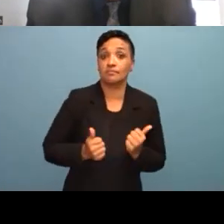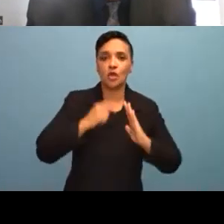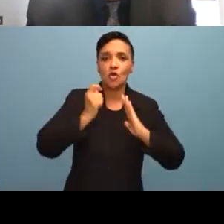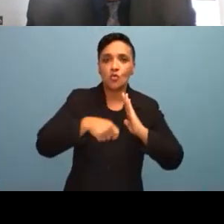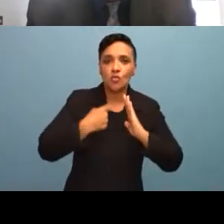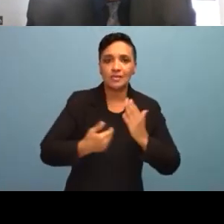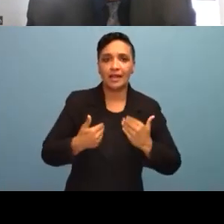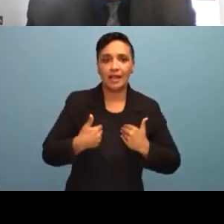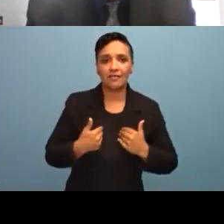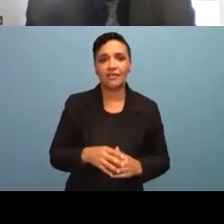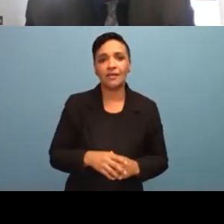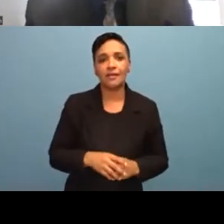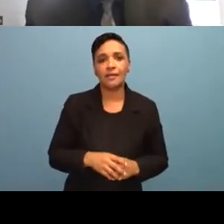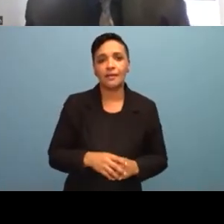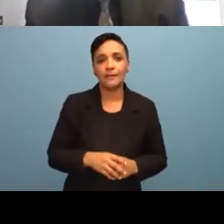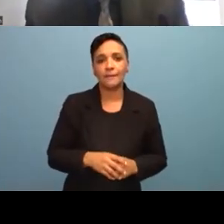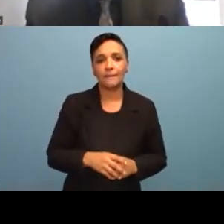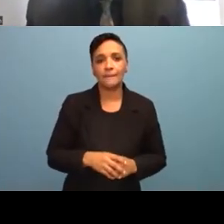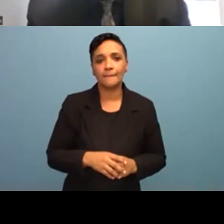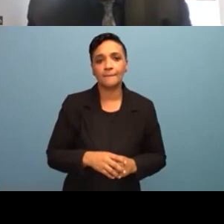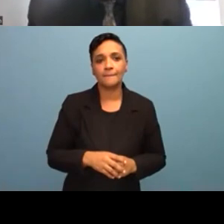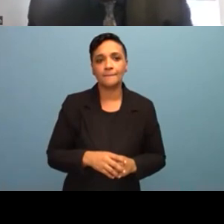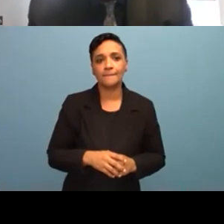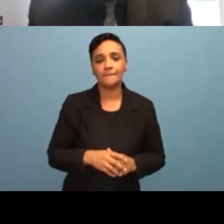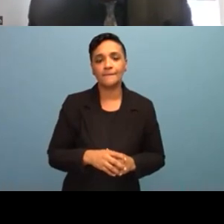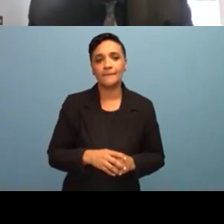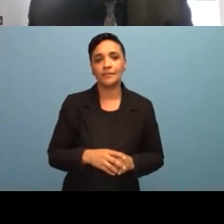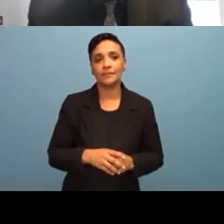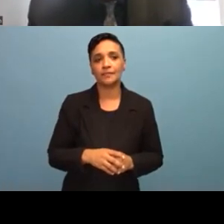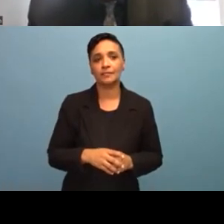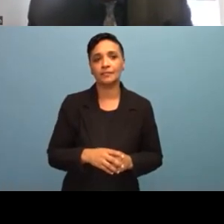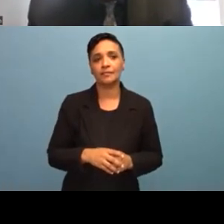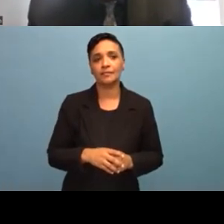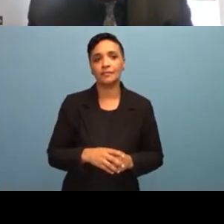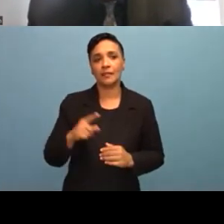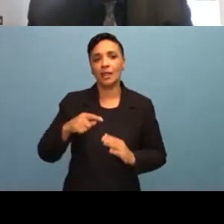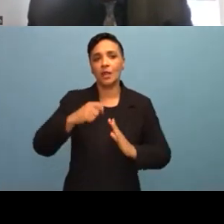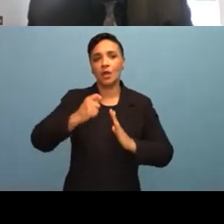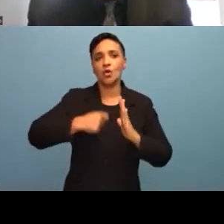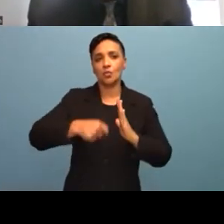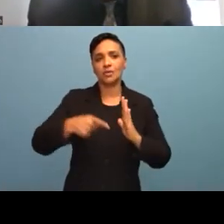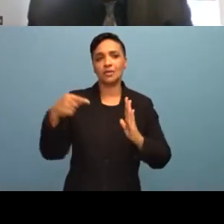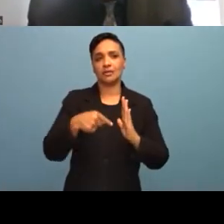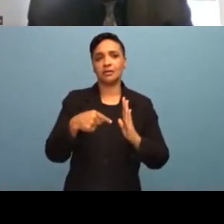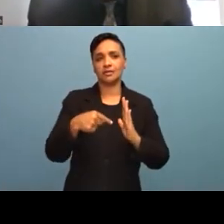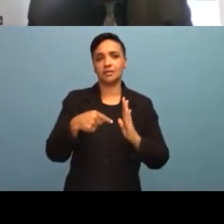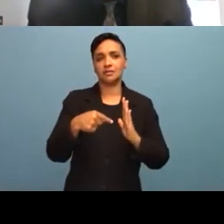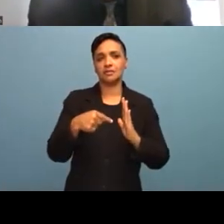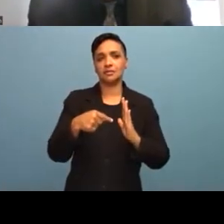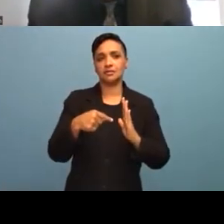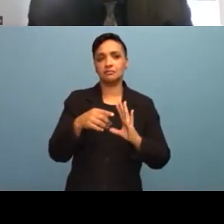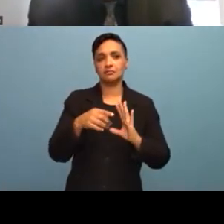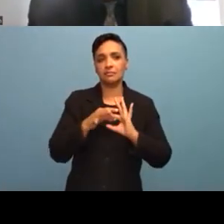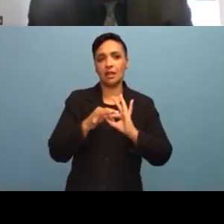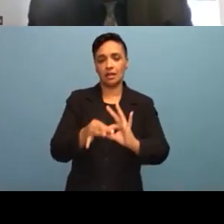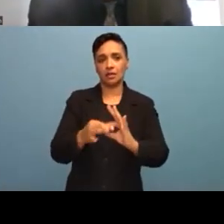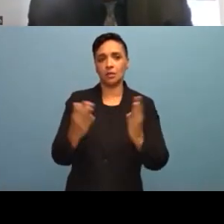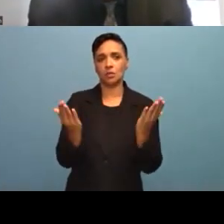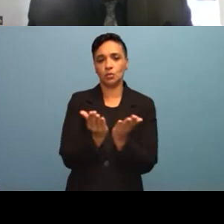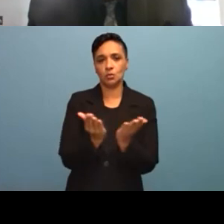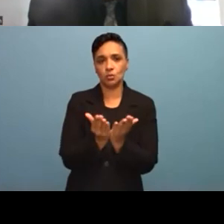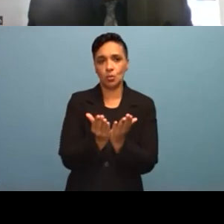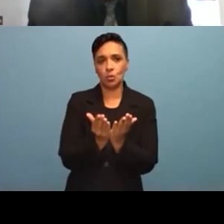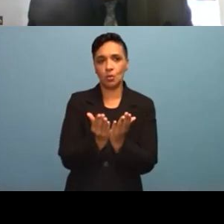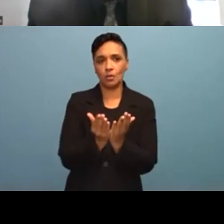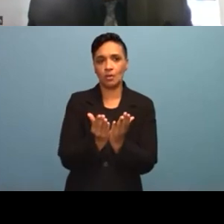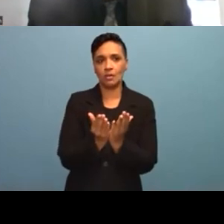this this work called the Waliku team, and they provide digital tools for learner education and well-being that can be used in a myriad of different